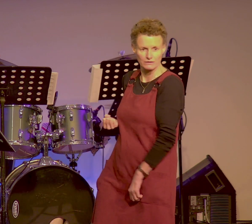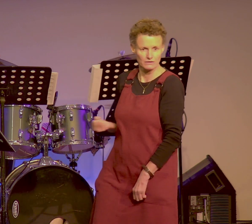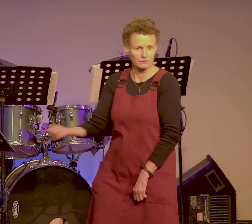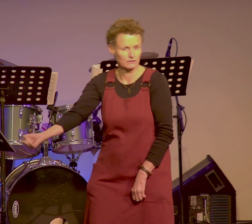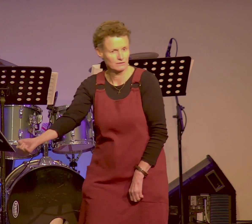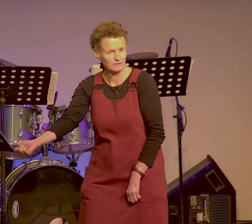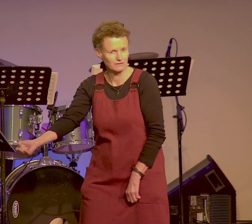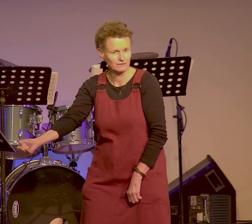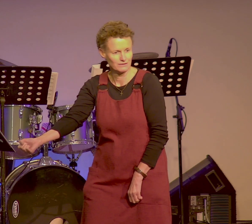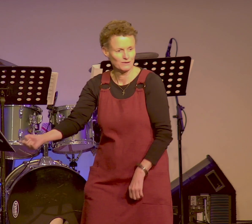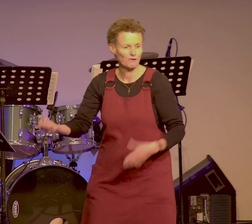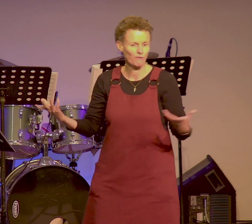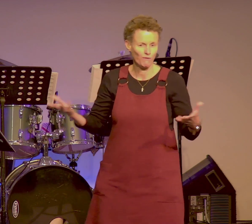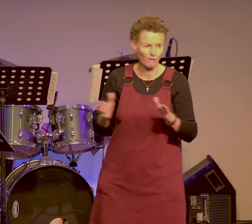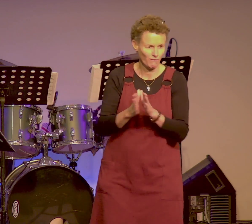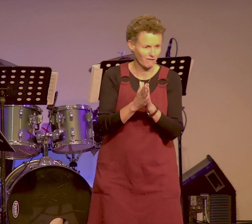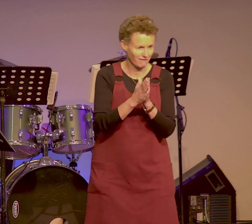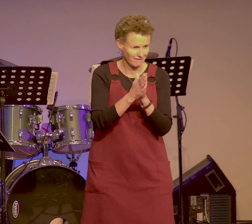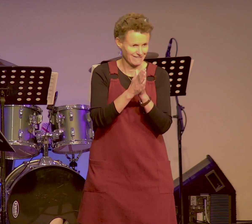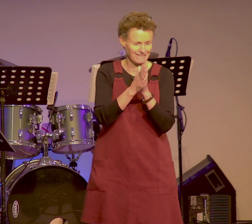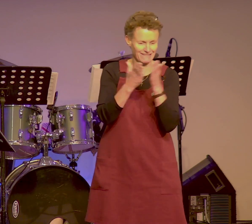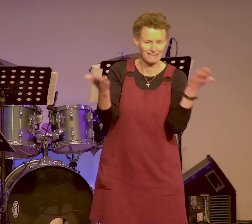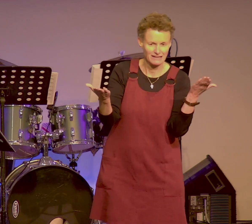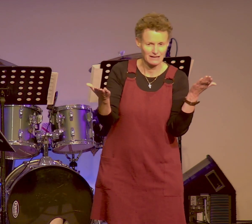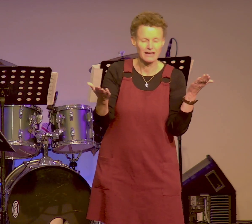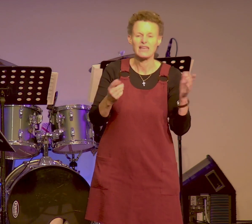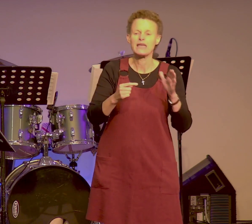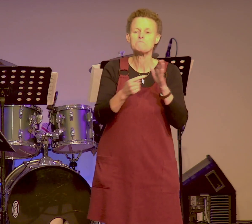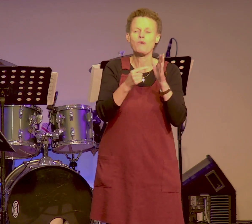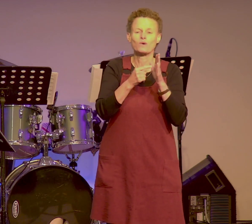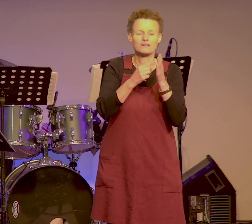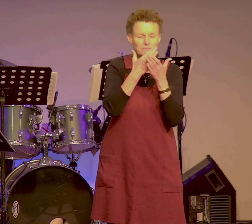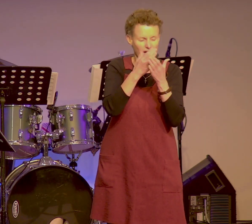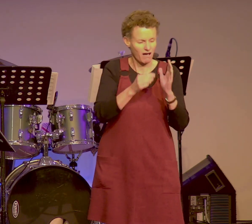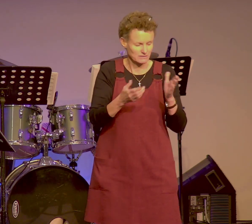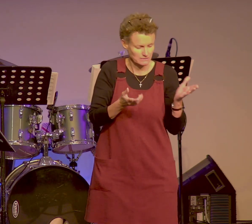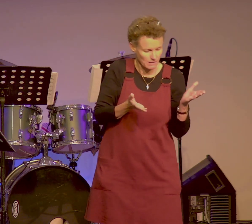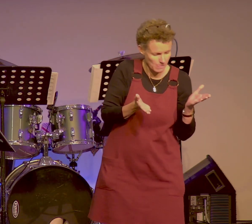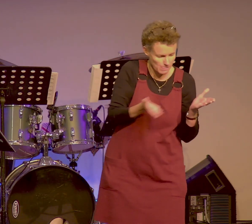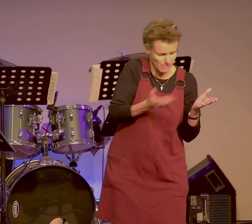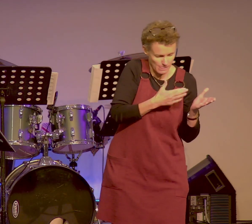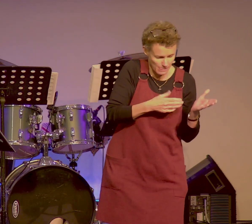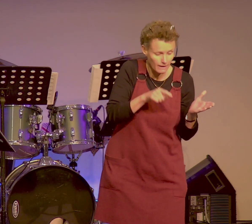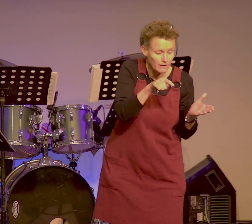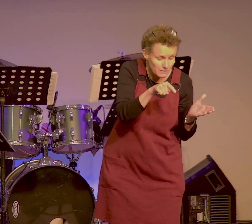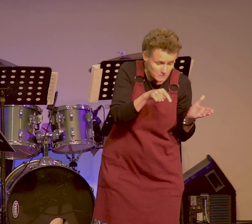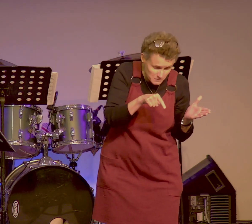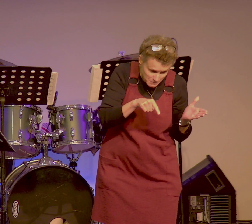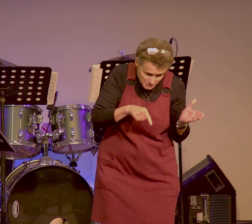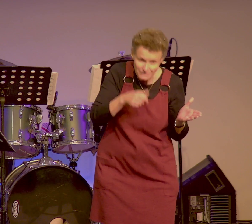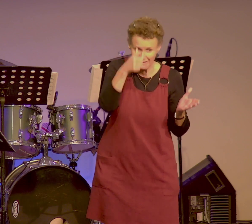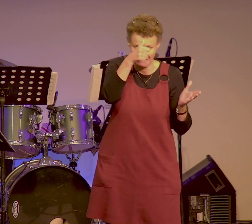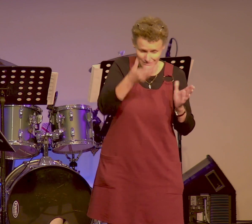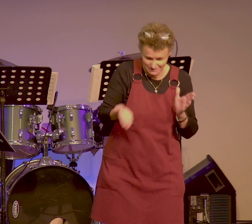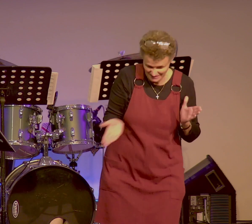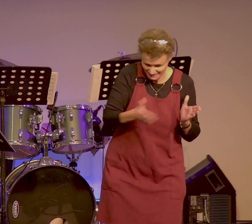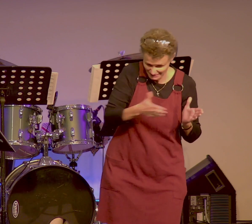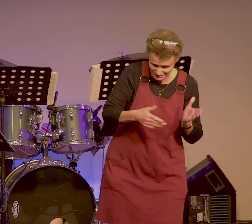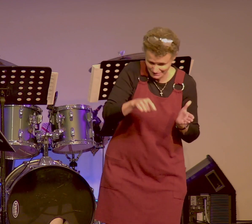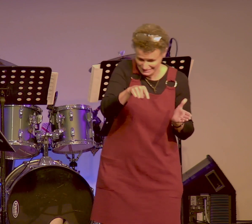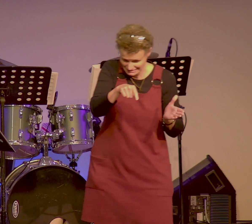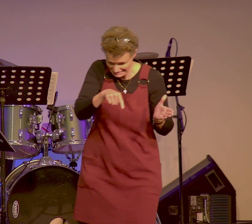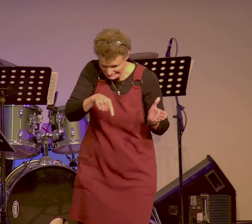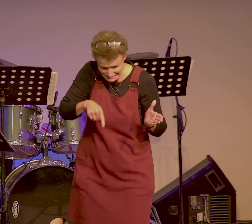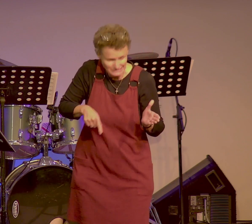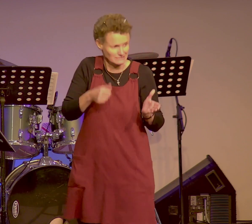you just put them in a drawer, stick them in a cupboard? Or do you actually read them? Or do you just flick through to the important bits when you and